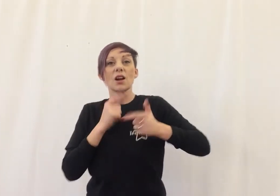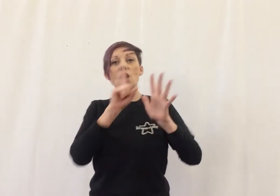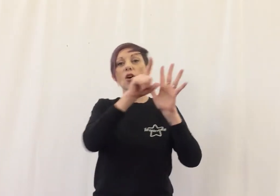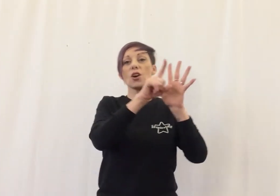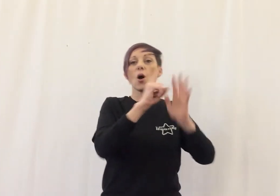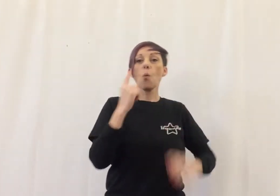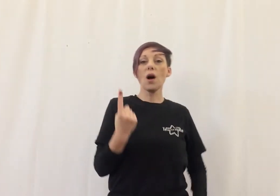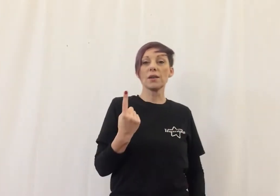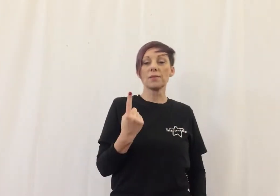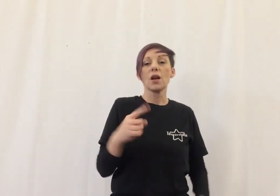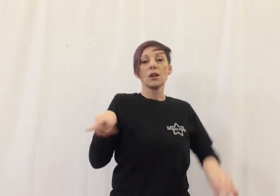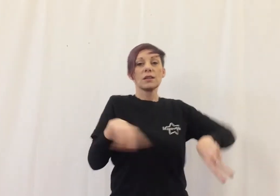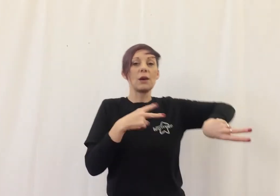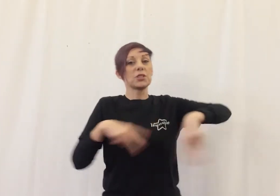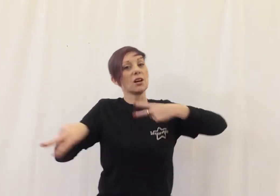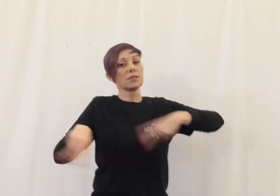Clock 1. Now dance.